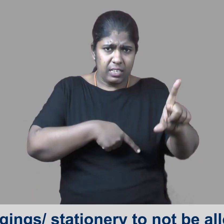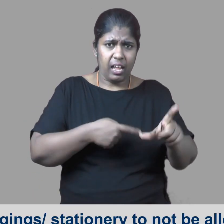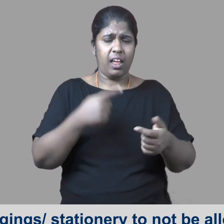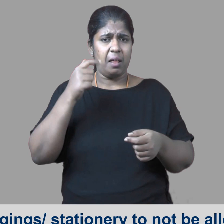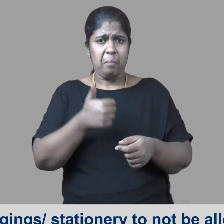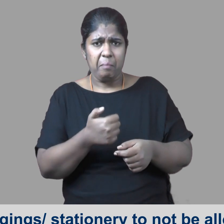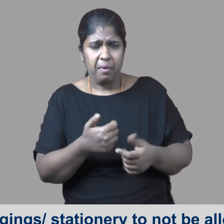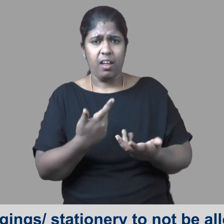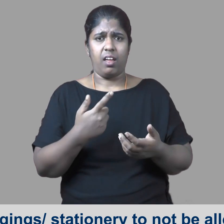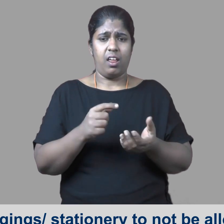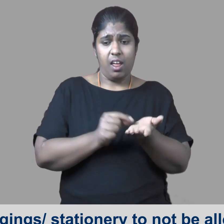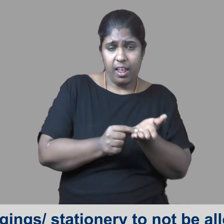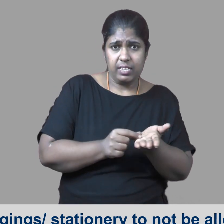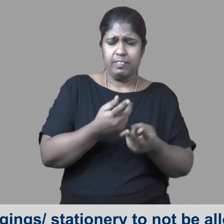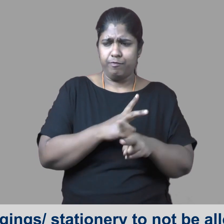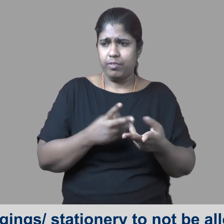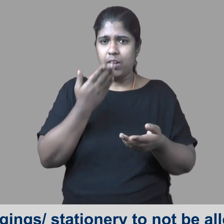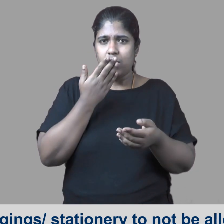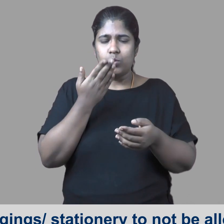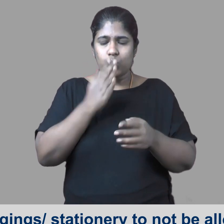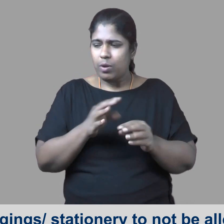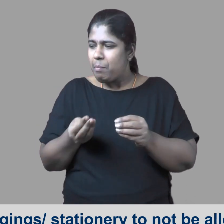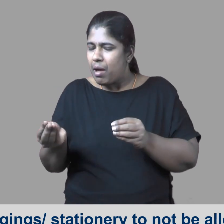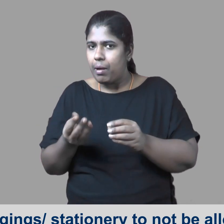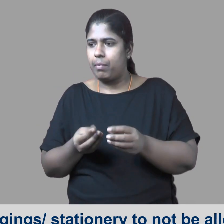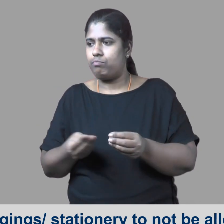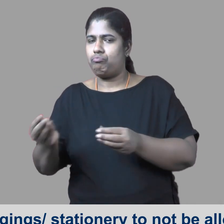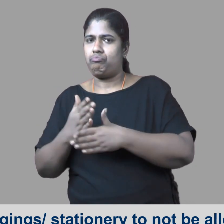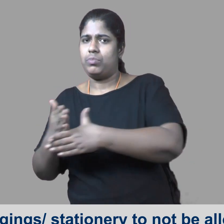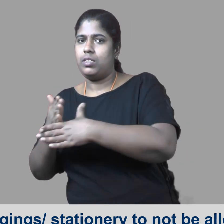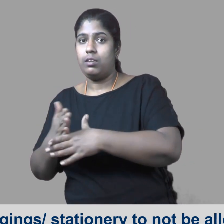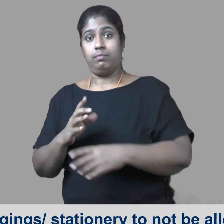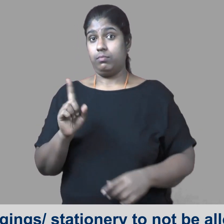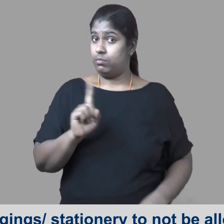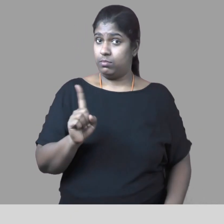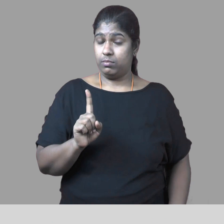Sharing of personal belongings or stationery to not be allowed.